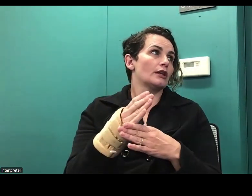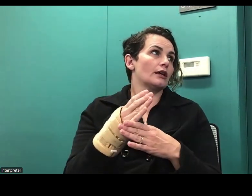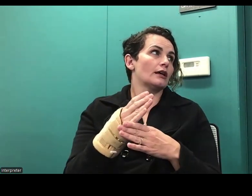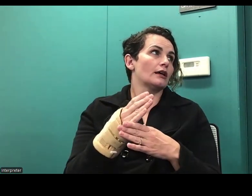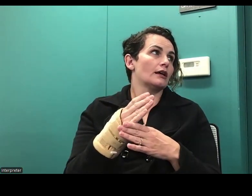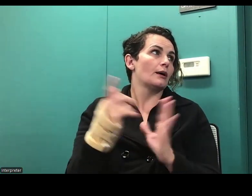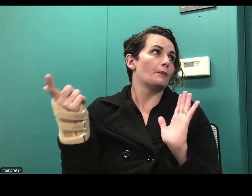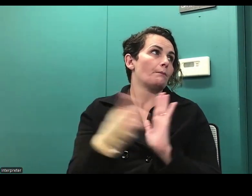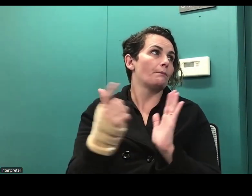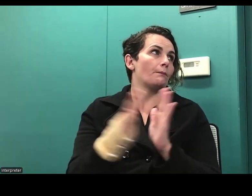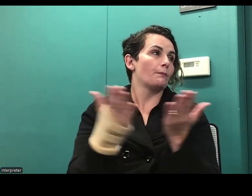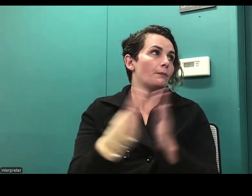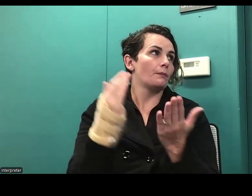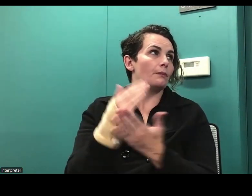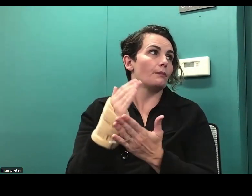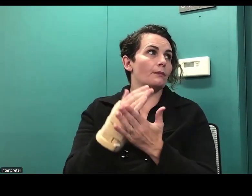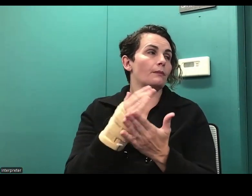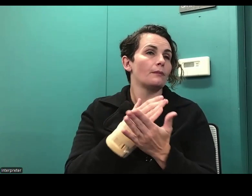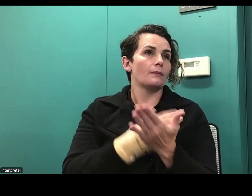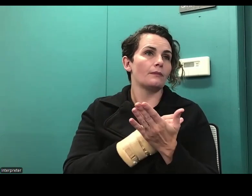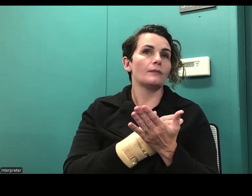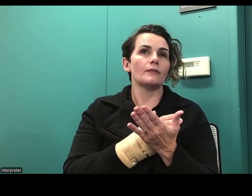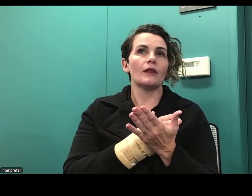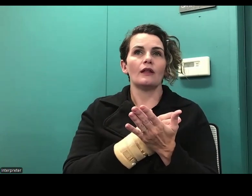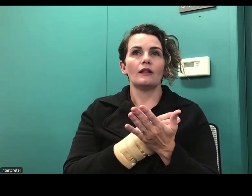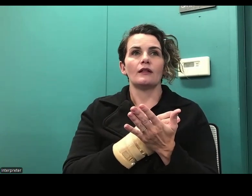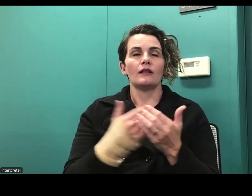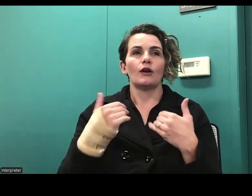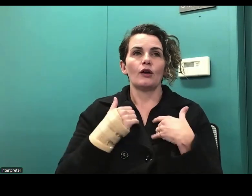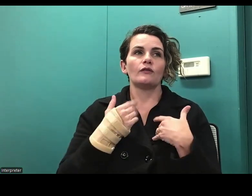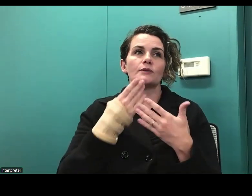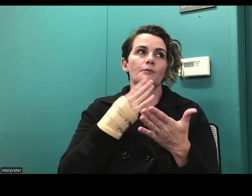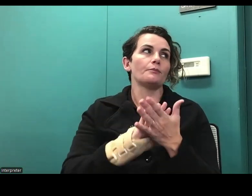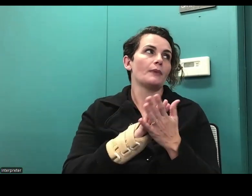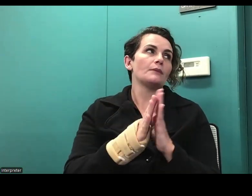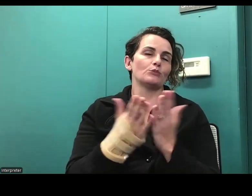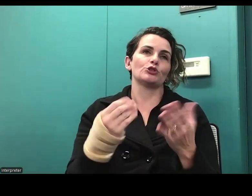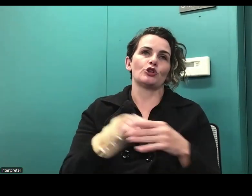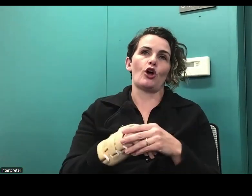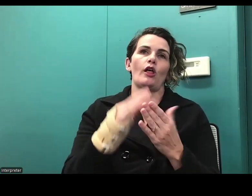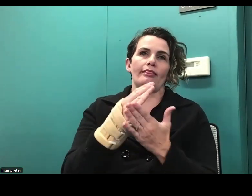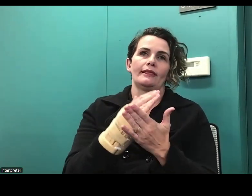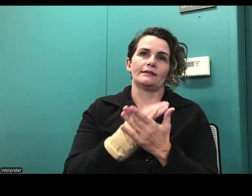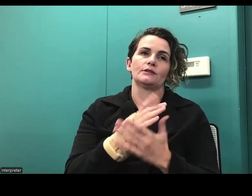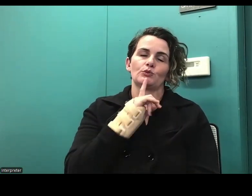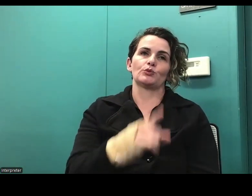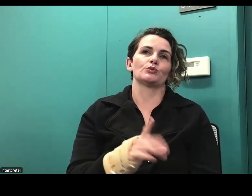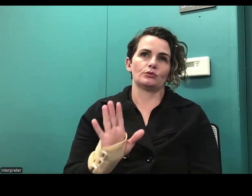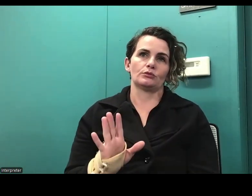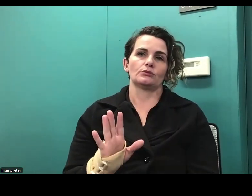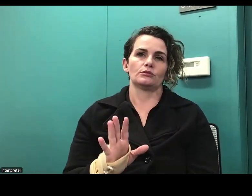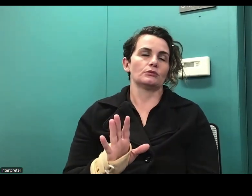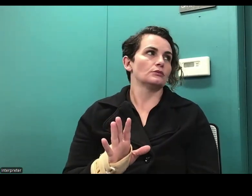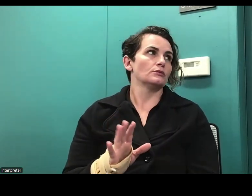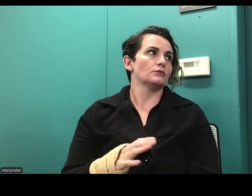book list. Banned books is one thing, and there are a lot of naughty LGBTQ books. There are. I